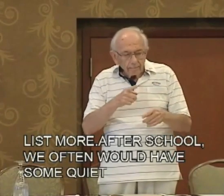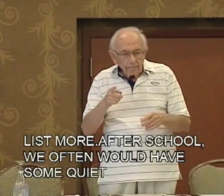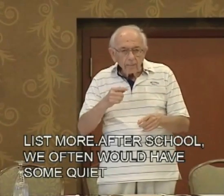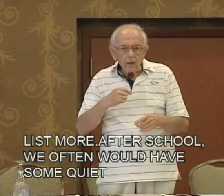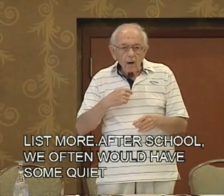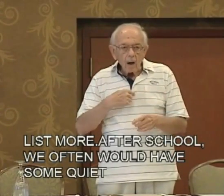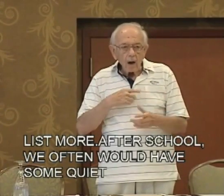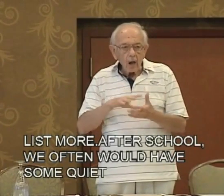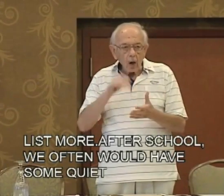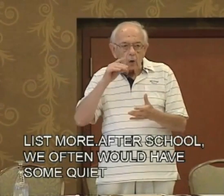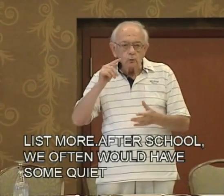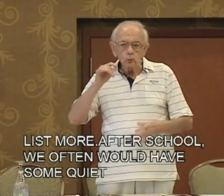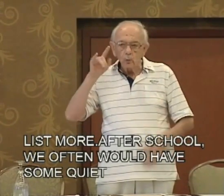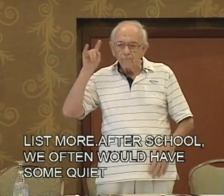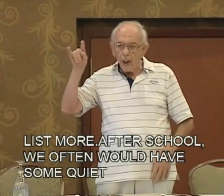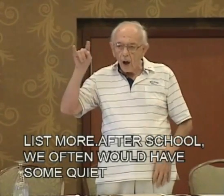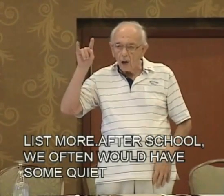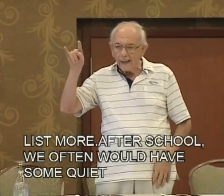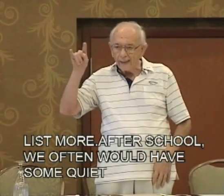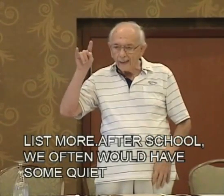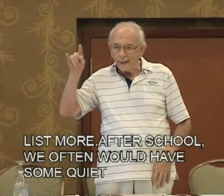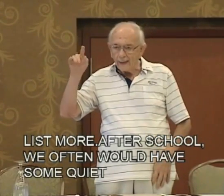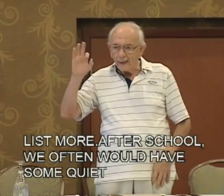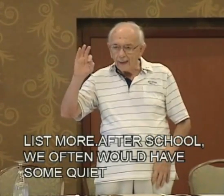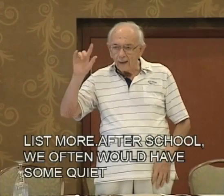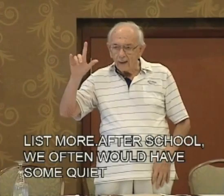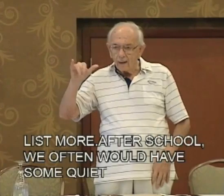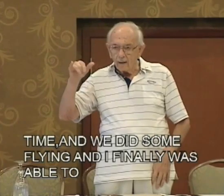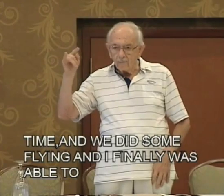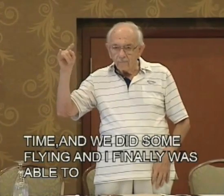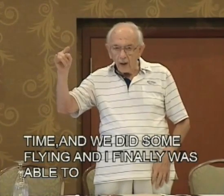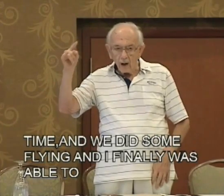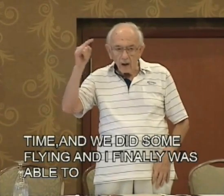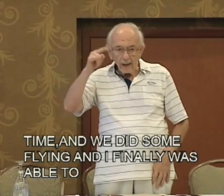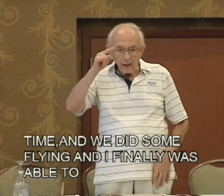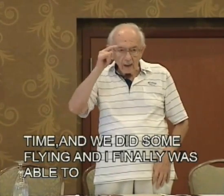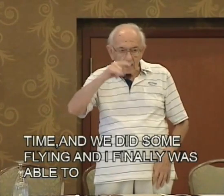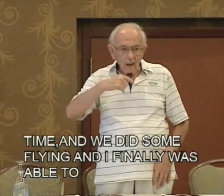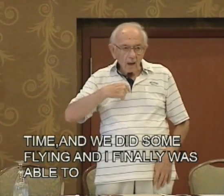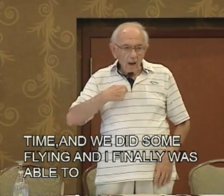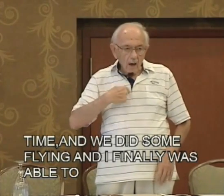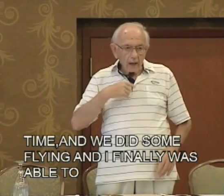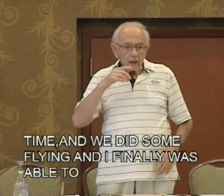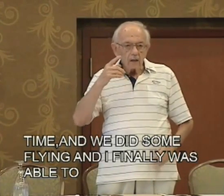after school we often would have some quiet time and we did some flying